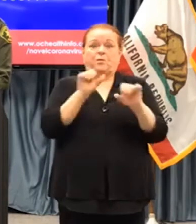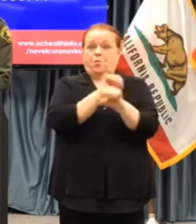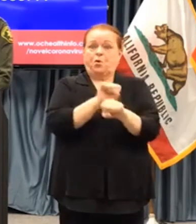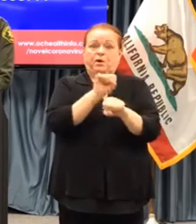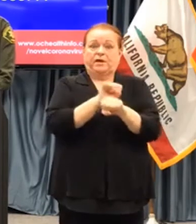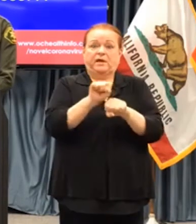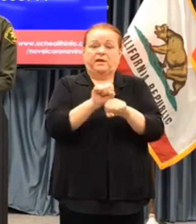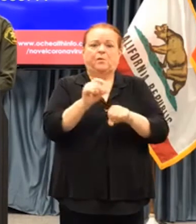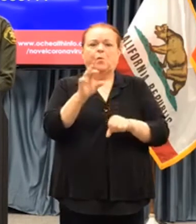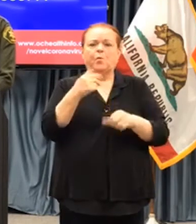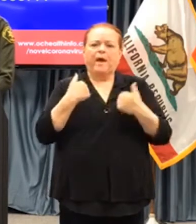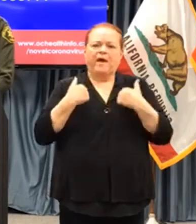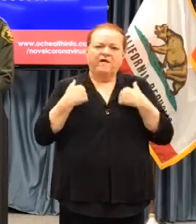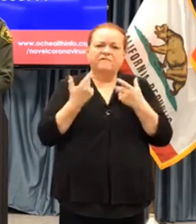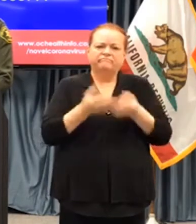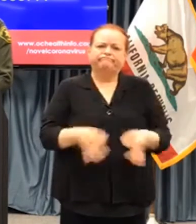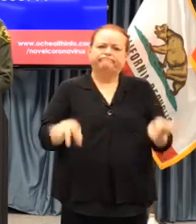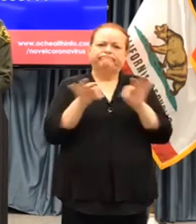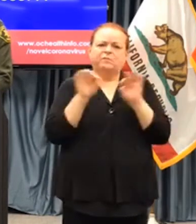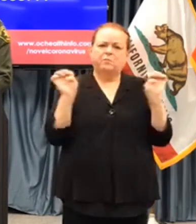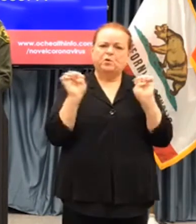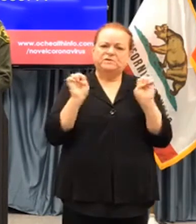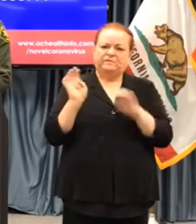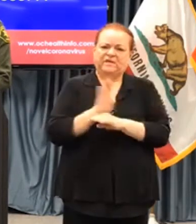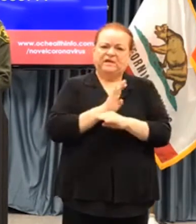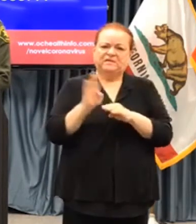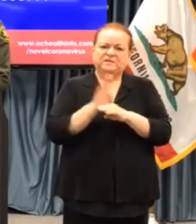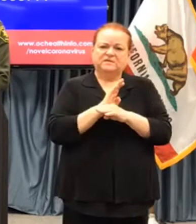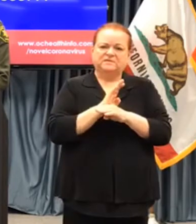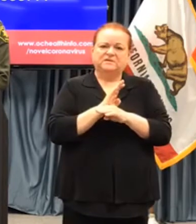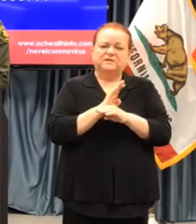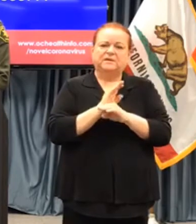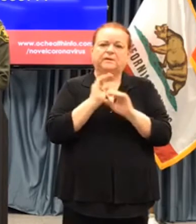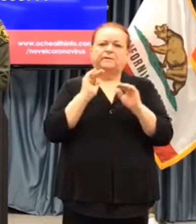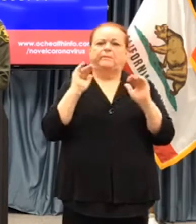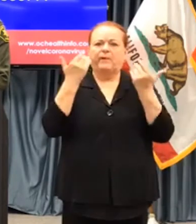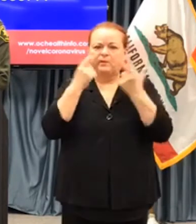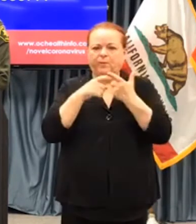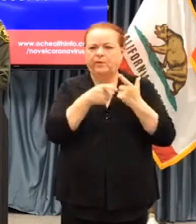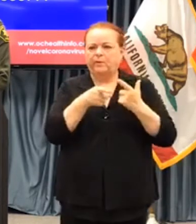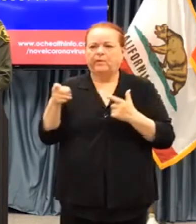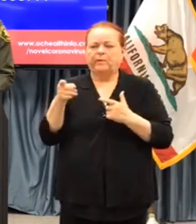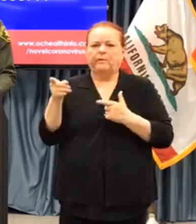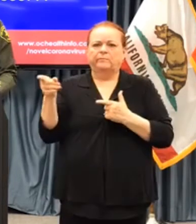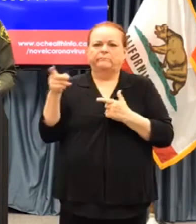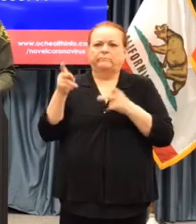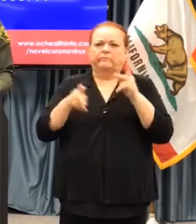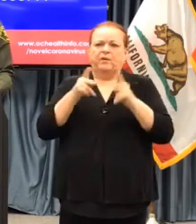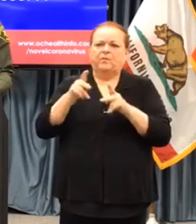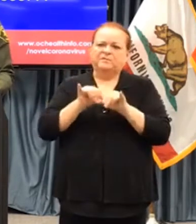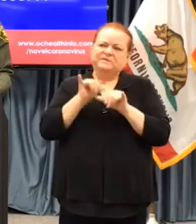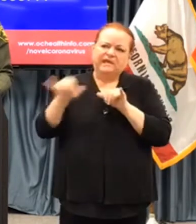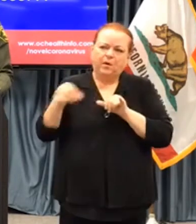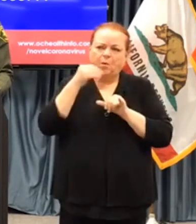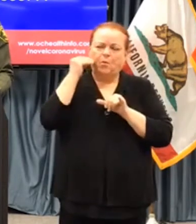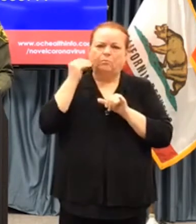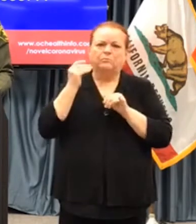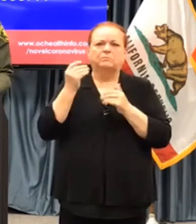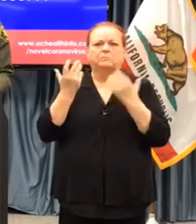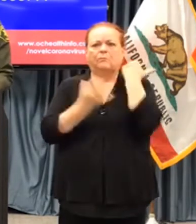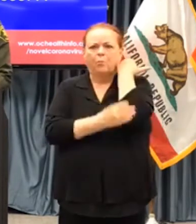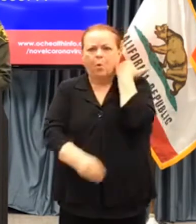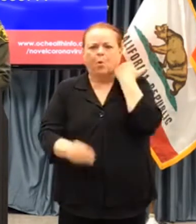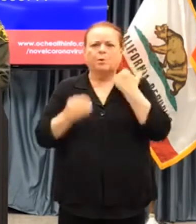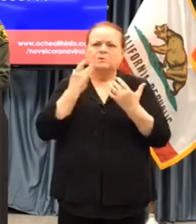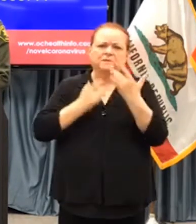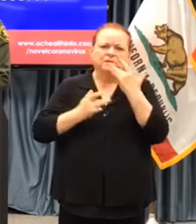as essential businesses to implore people to stay at home. I understand the stresses you are facing, and